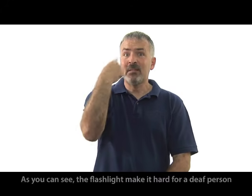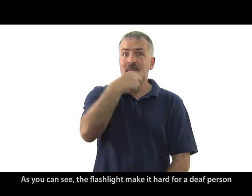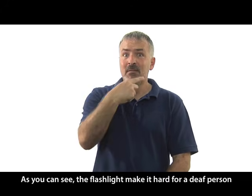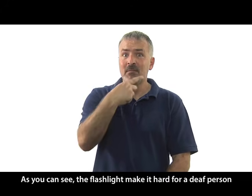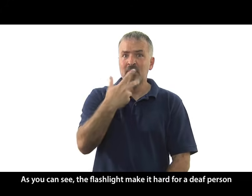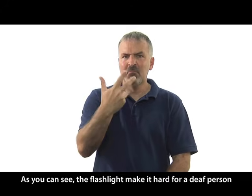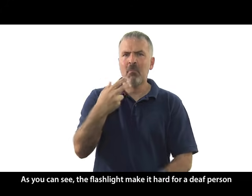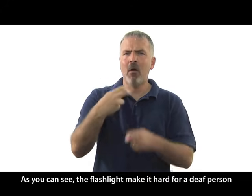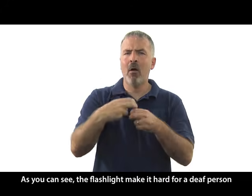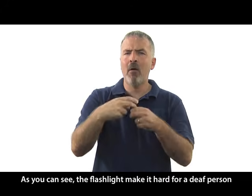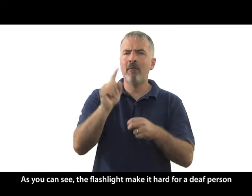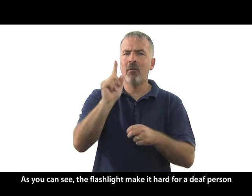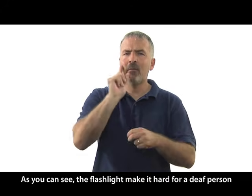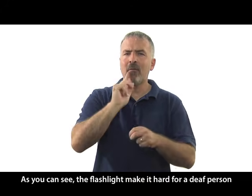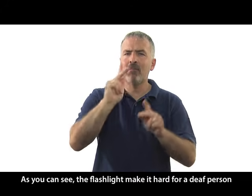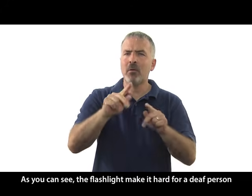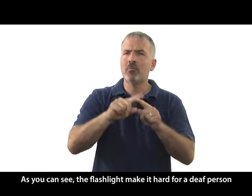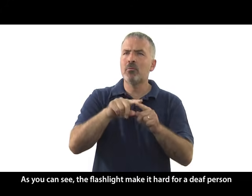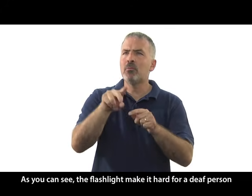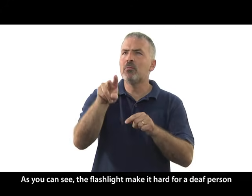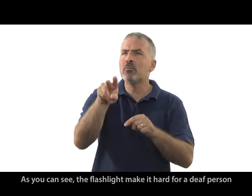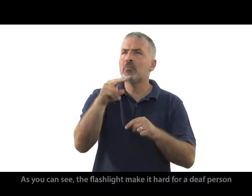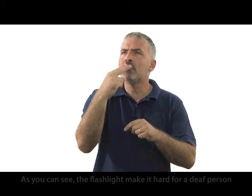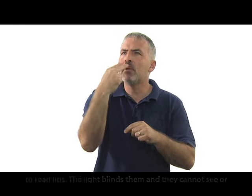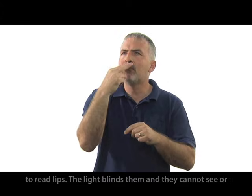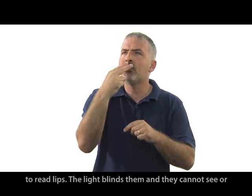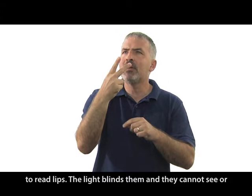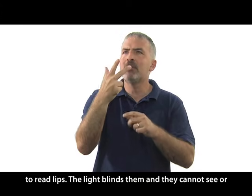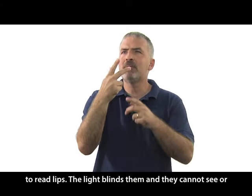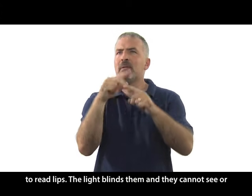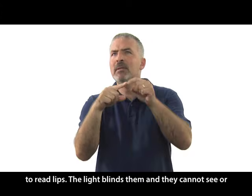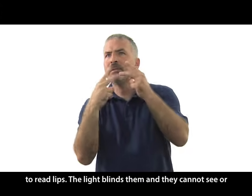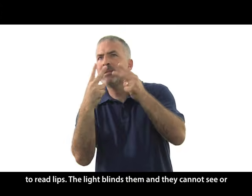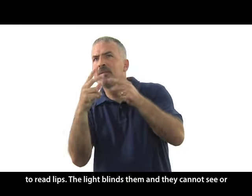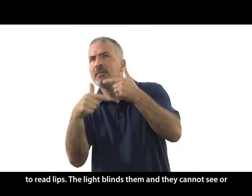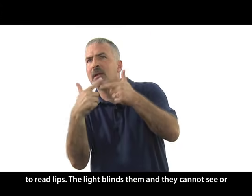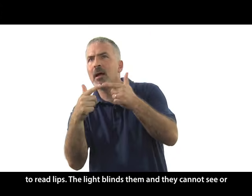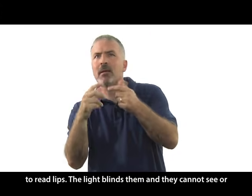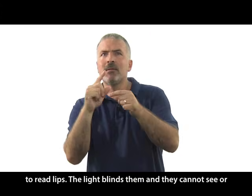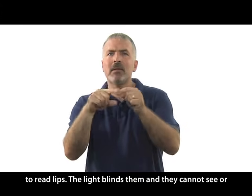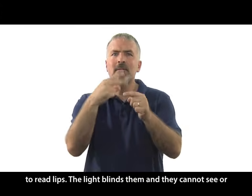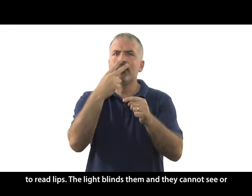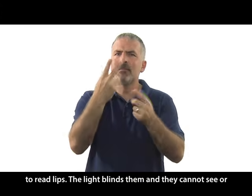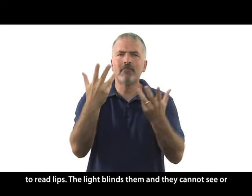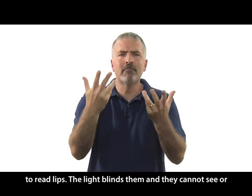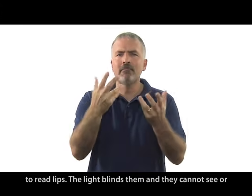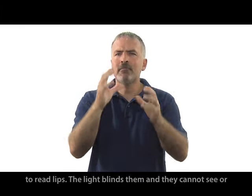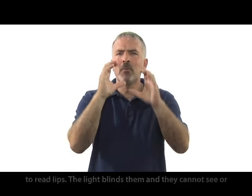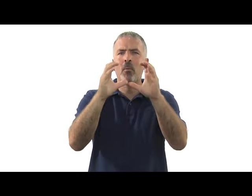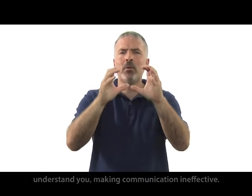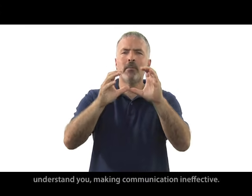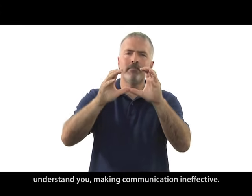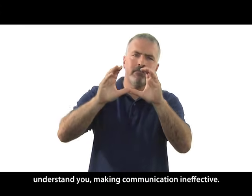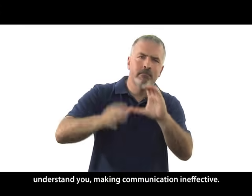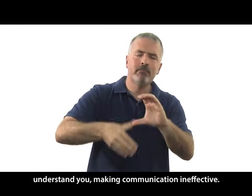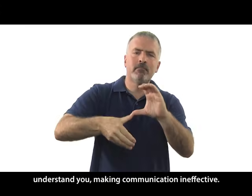As you can see, the flashlight makes it hard for a deaf person to read lips. The light blinds them and they cannot see or understand you,